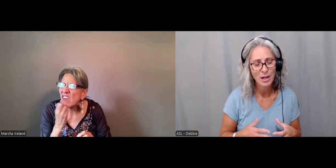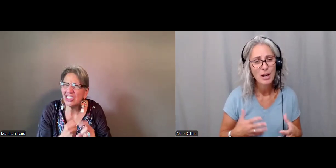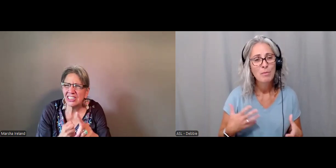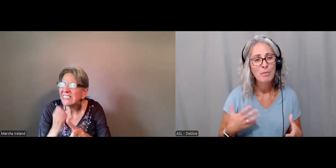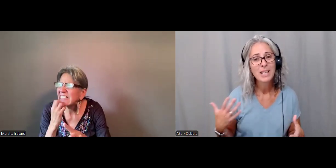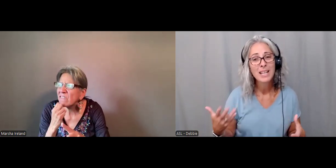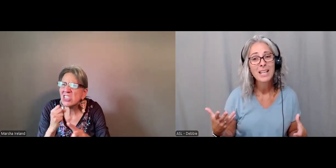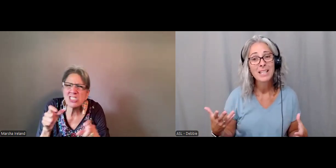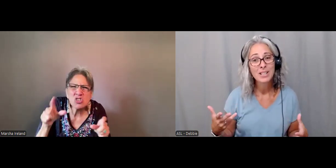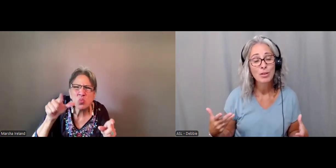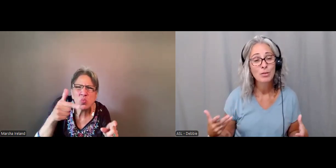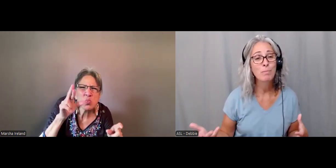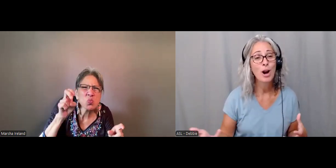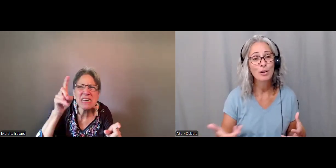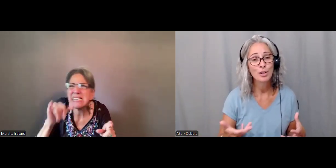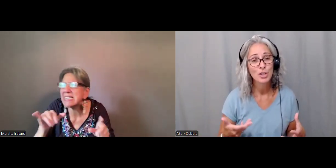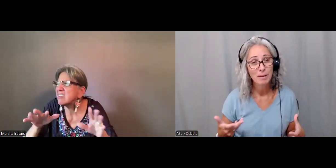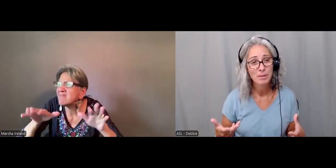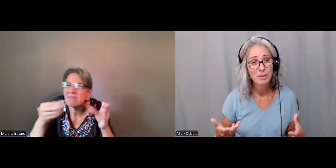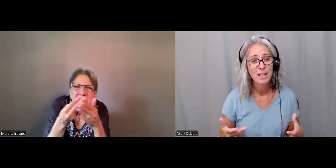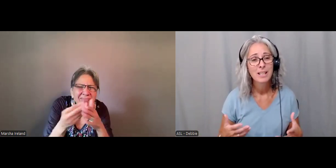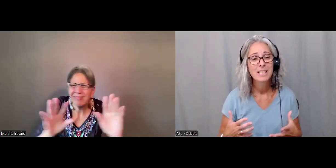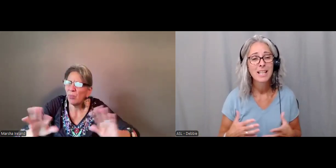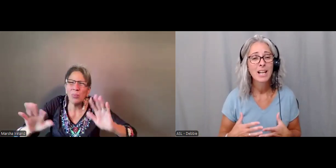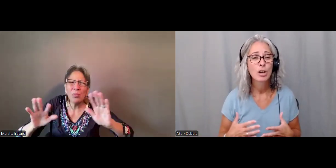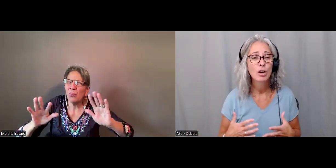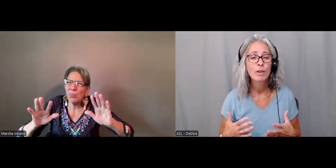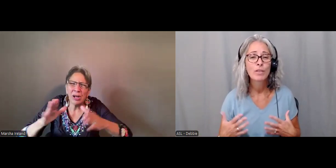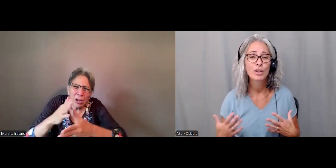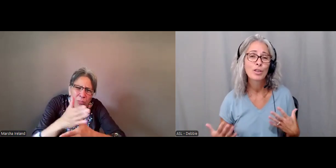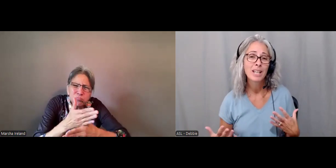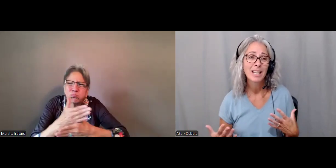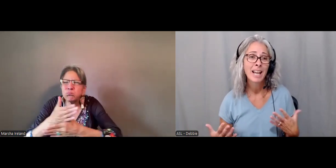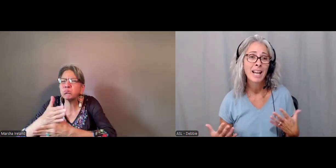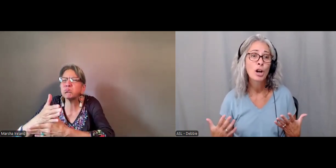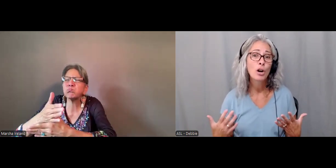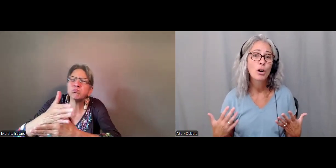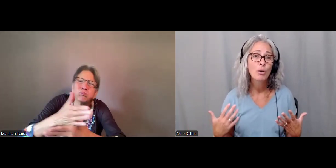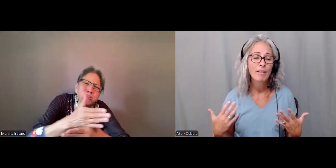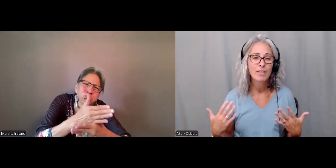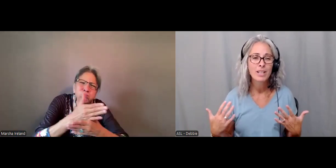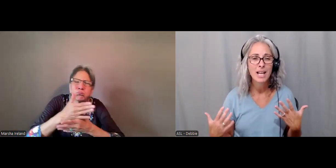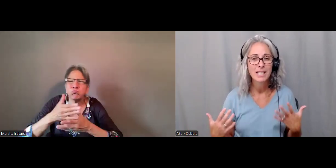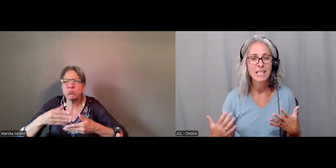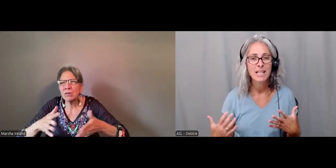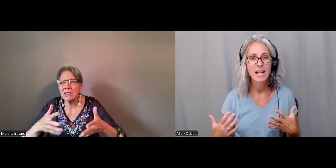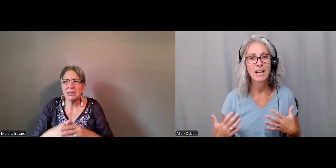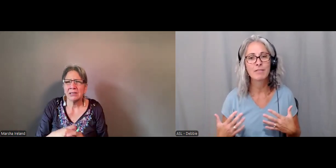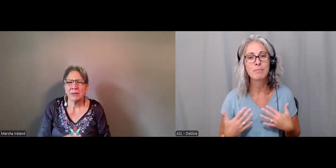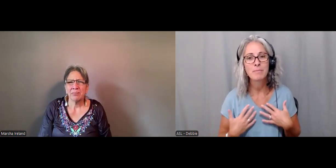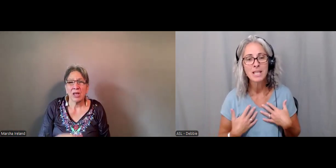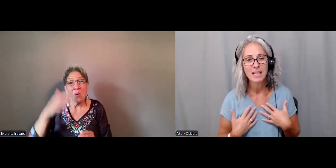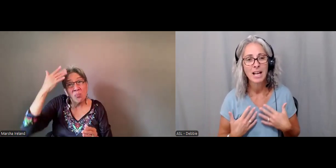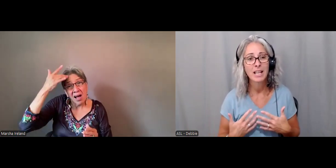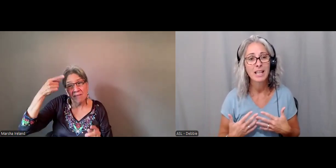better. But we need those partnerships to let go of the greed, let go of this idea